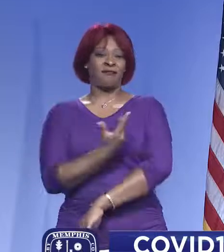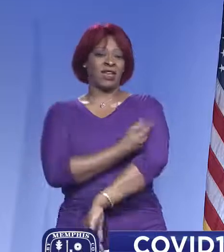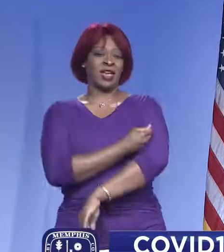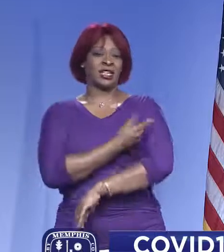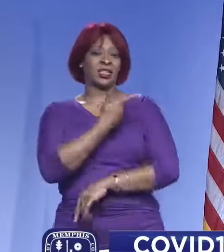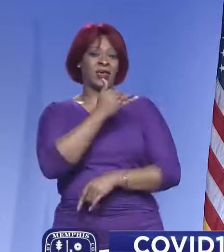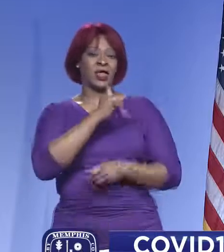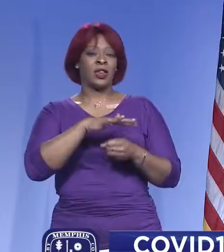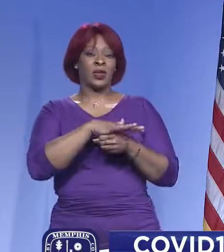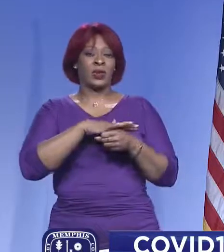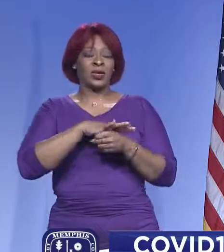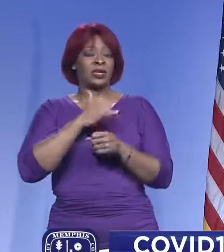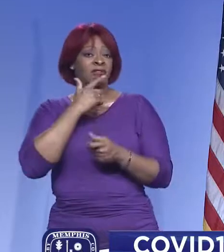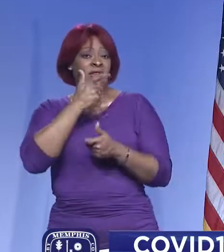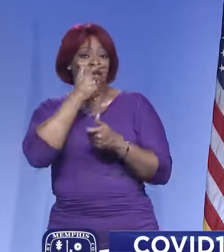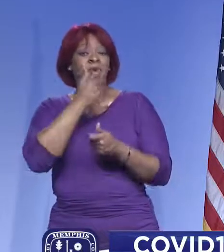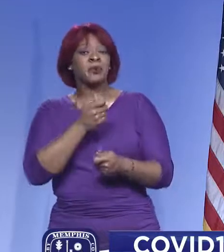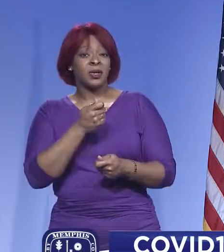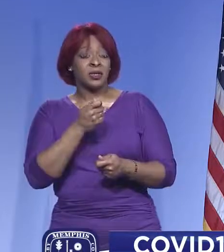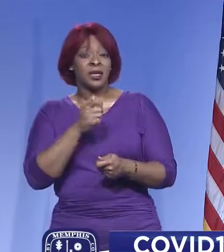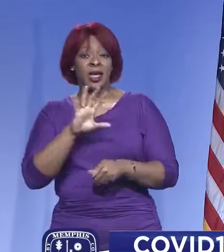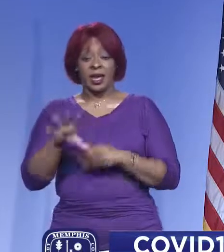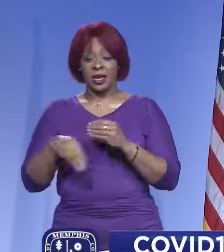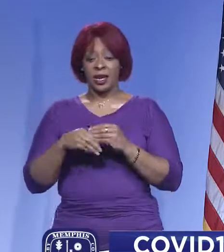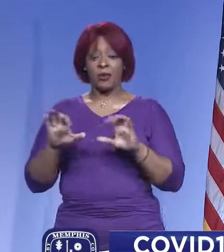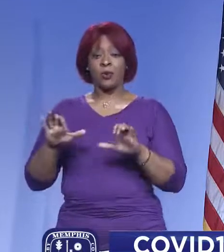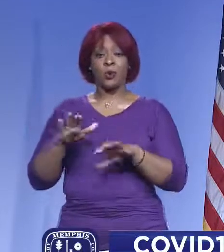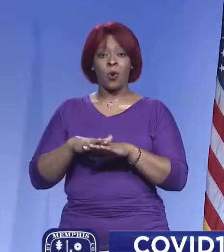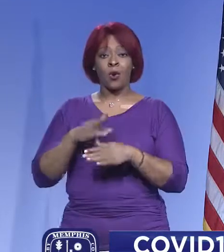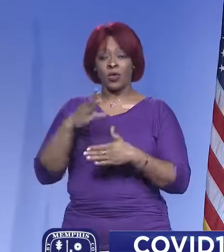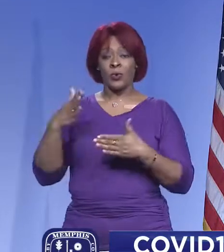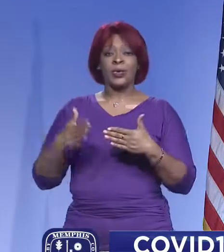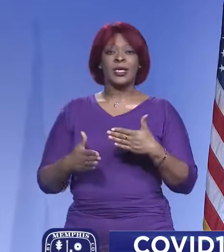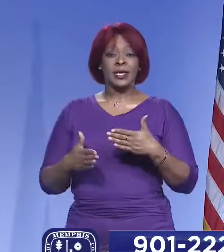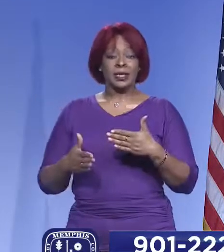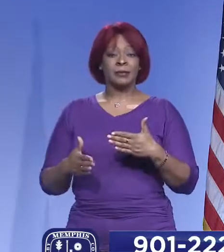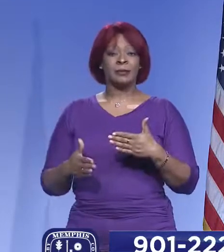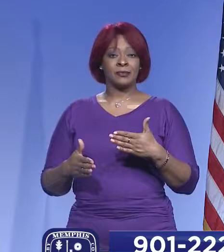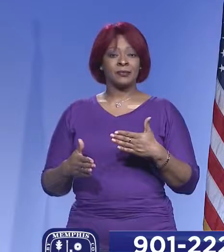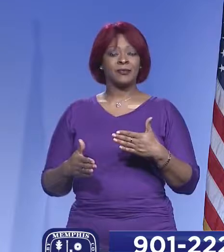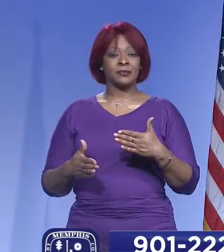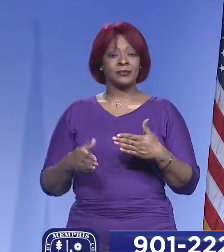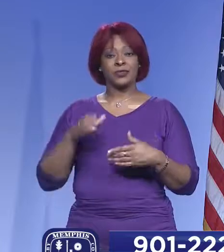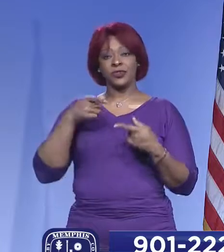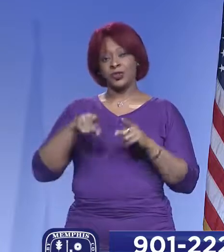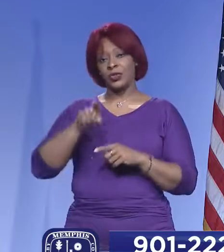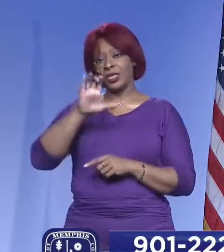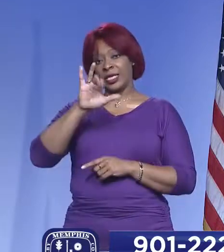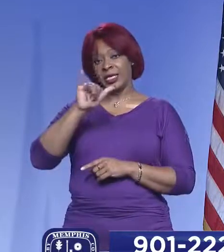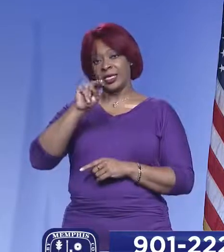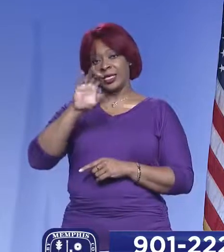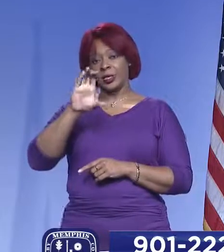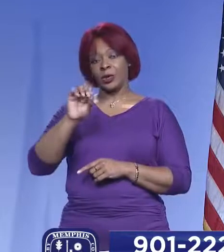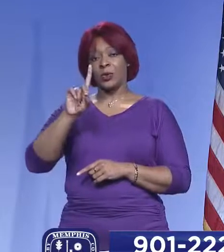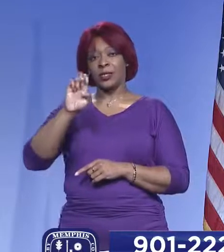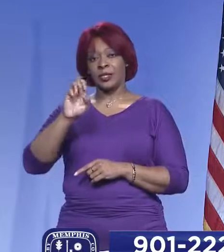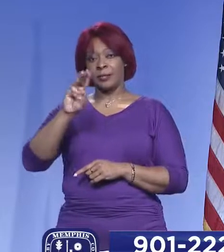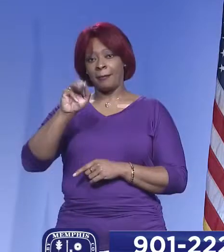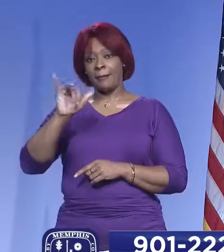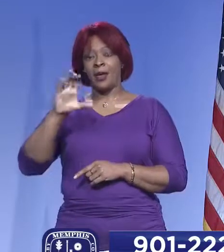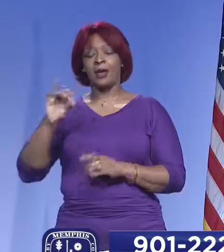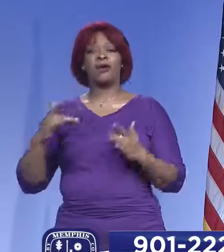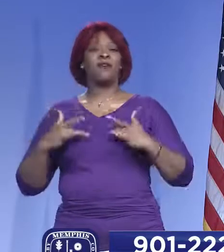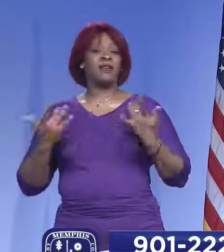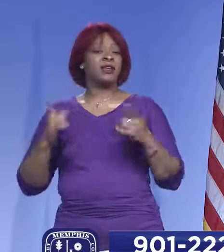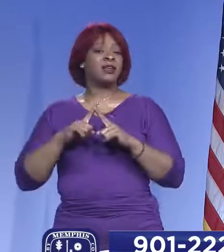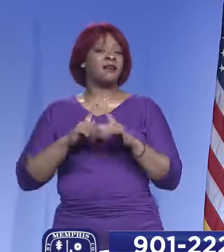there. So if you're interested in that, in addition to what we did over the weekend for the Cinco de Mayo event, and we'll have some other additional offerings